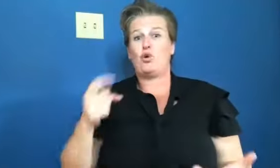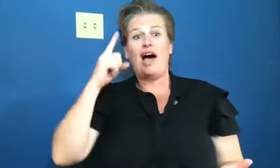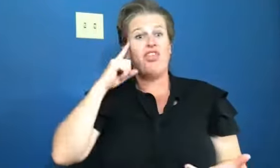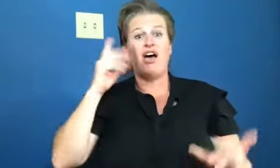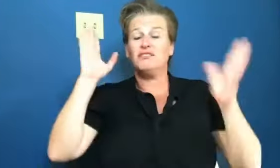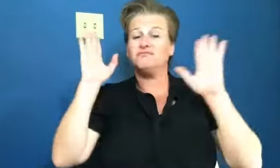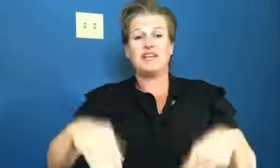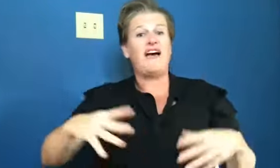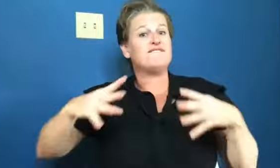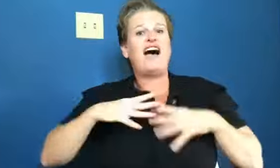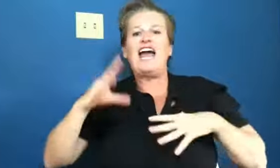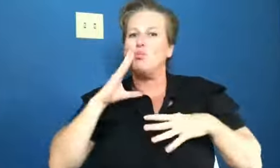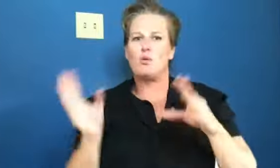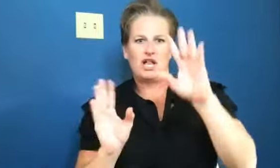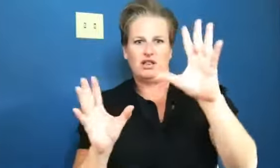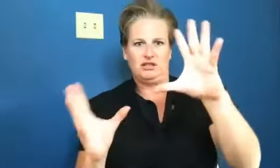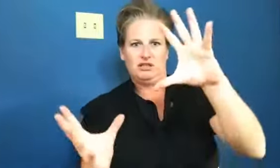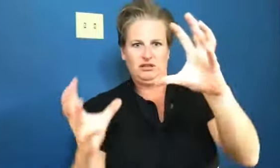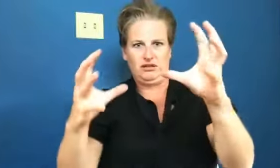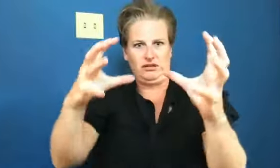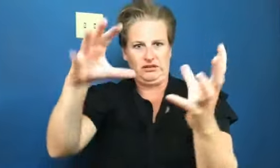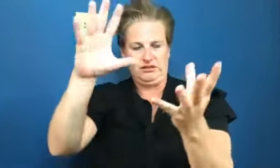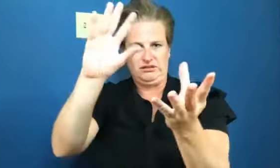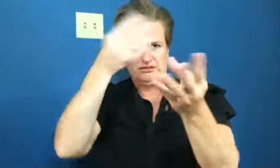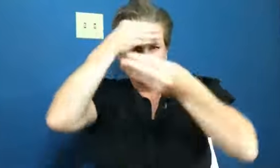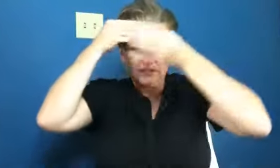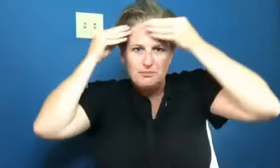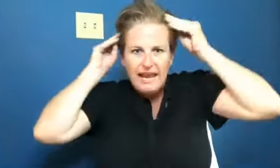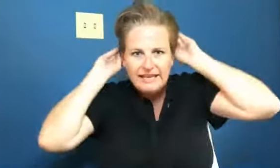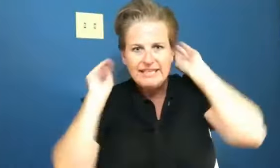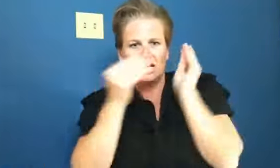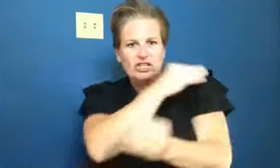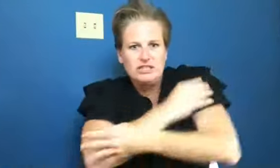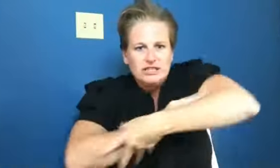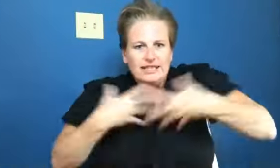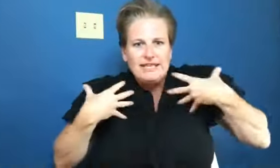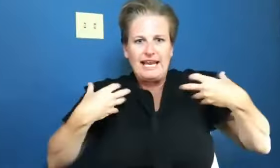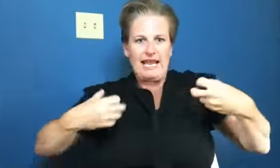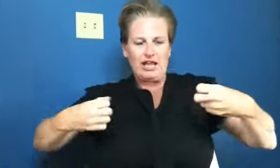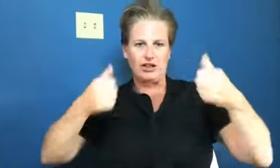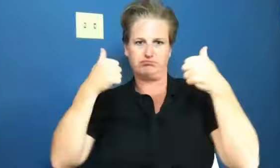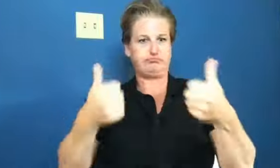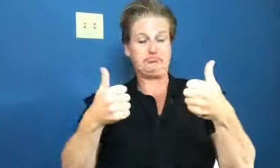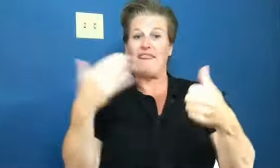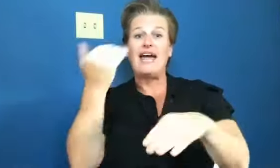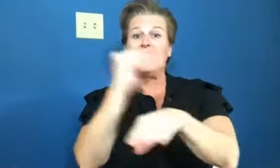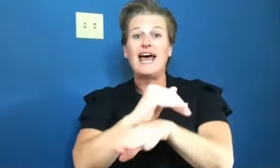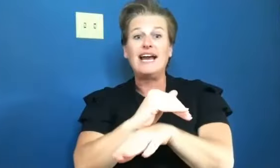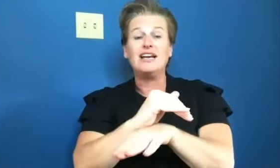back together again. We get him patched up from the ICU. We bring him home. That night, Hurricane Katrina hit New Orleans. And guess what?